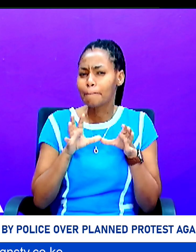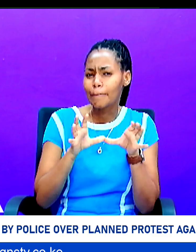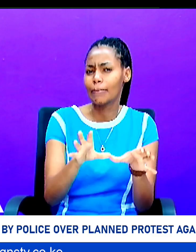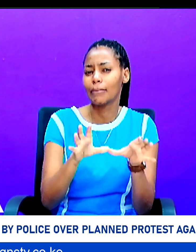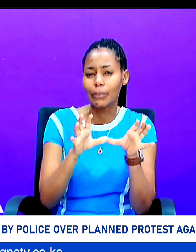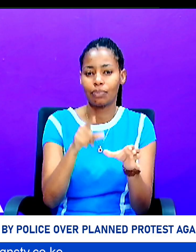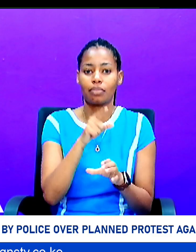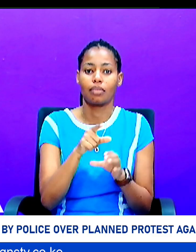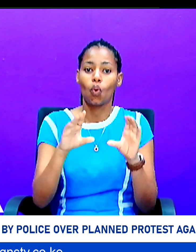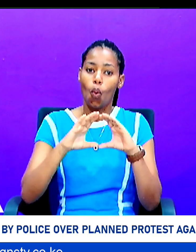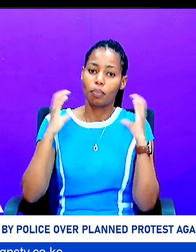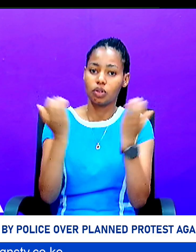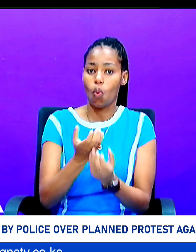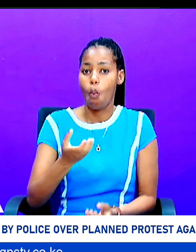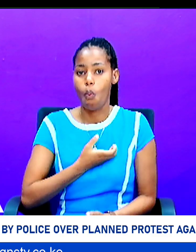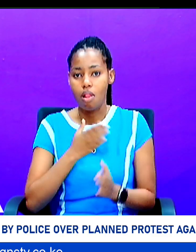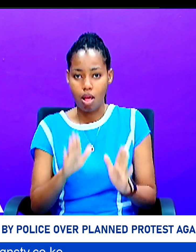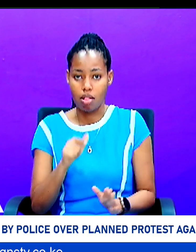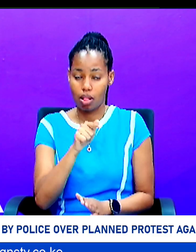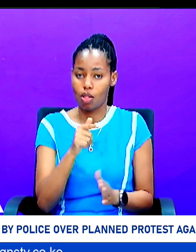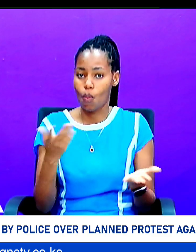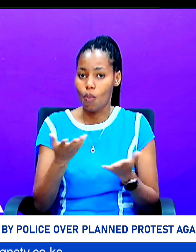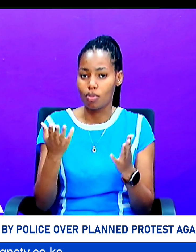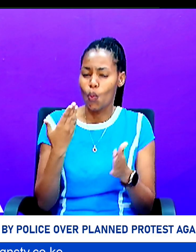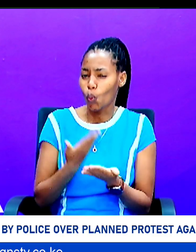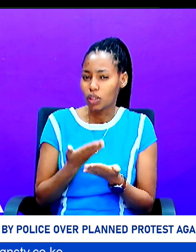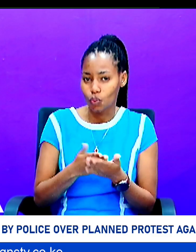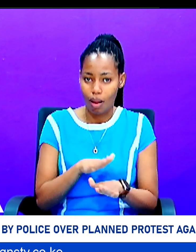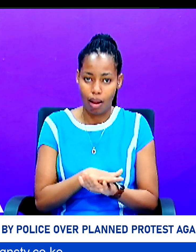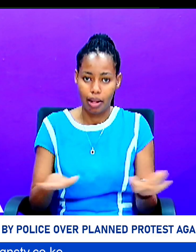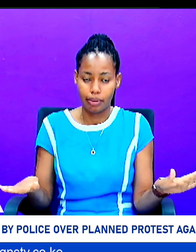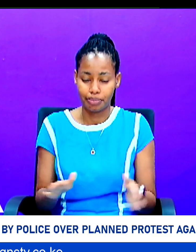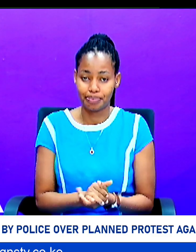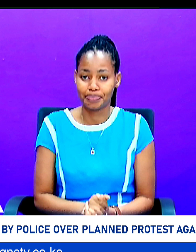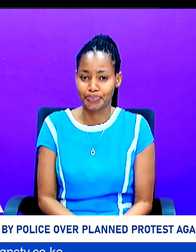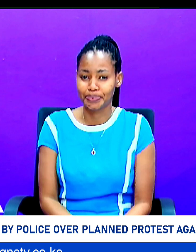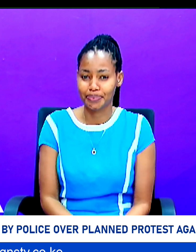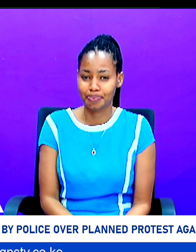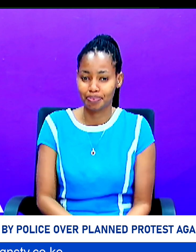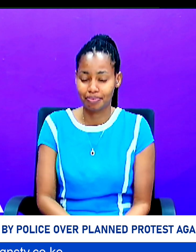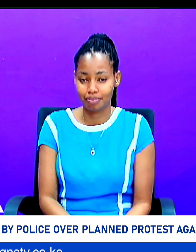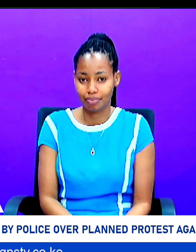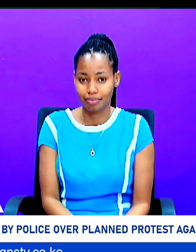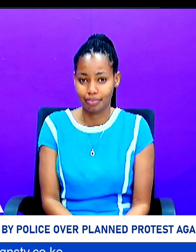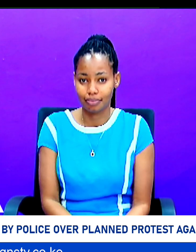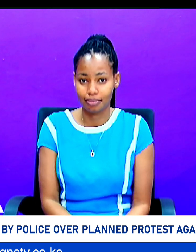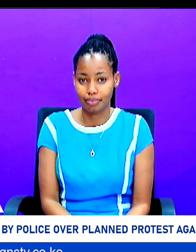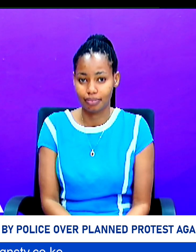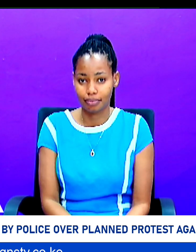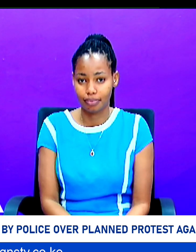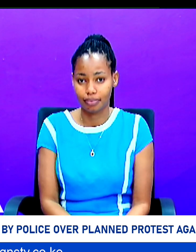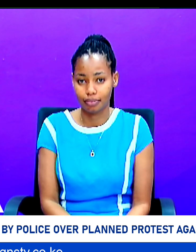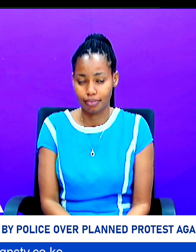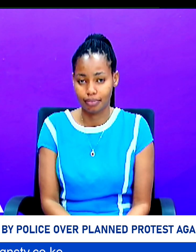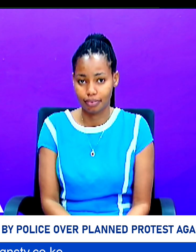the MCA were local residents including Frederick Odhiambo Koome and Bernard Ngele, who affirmed the